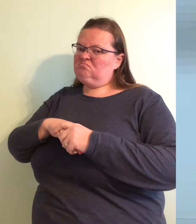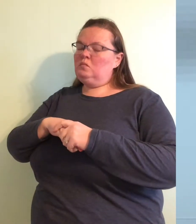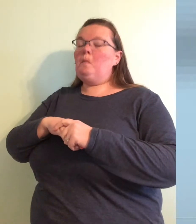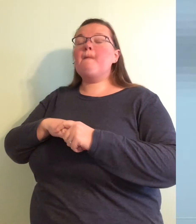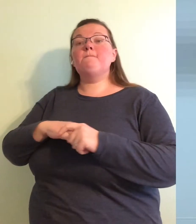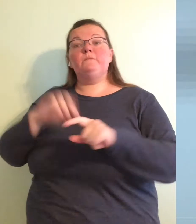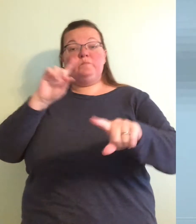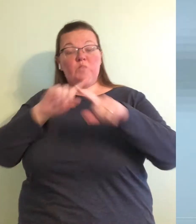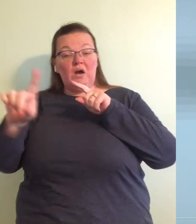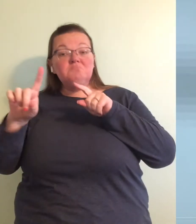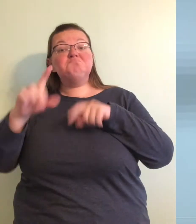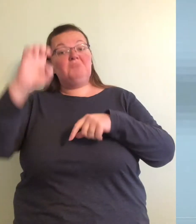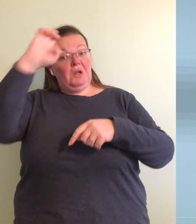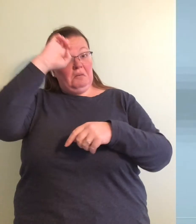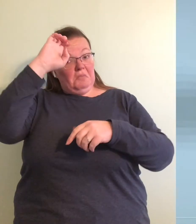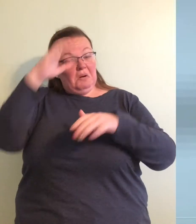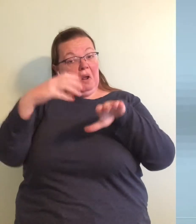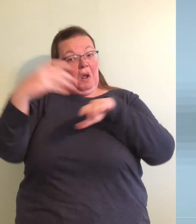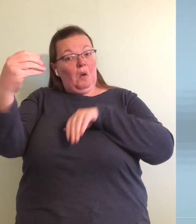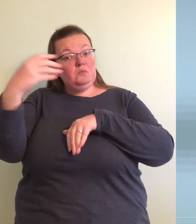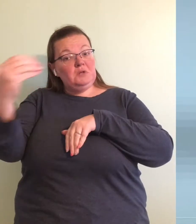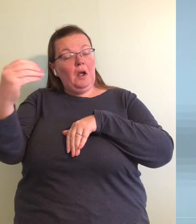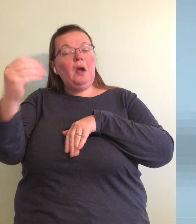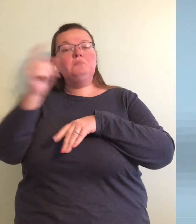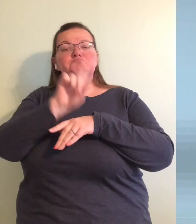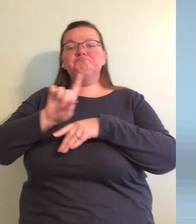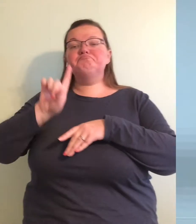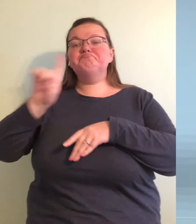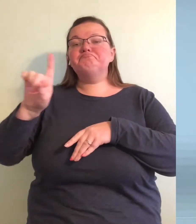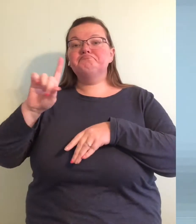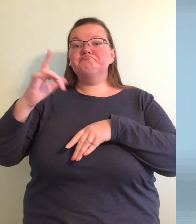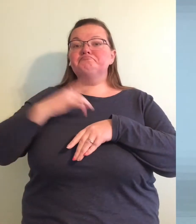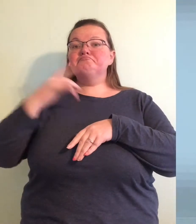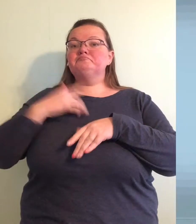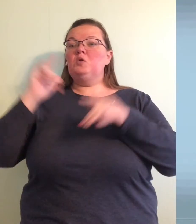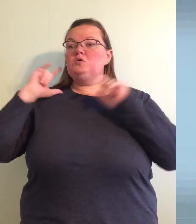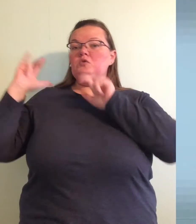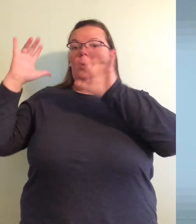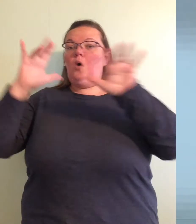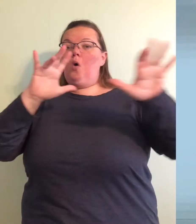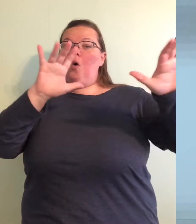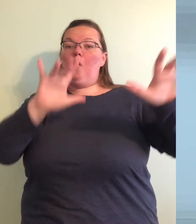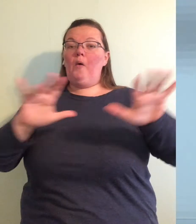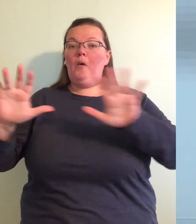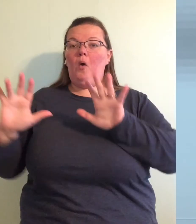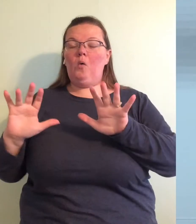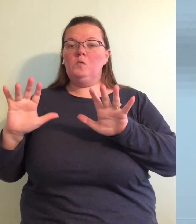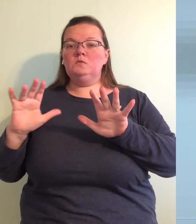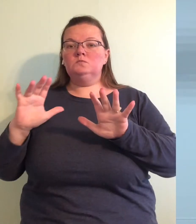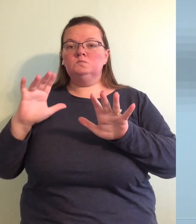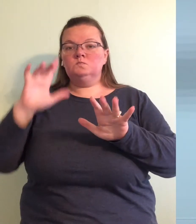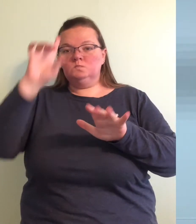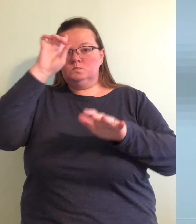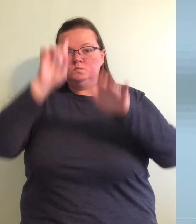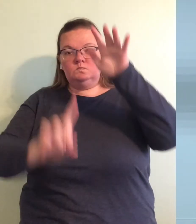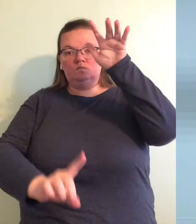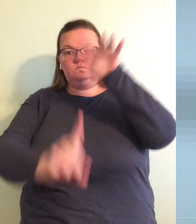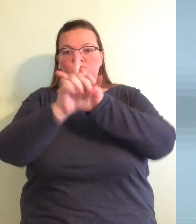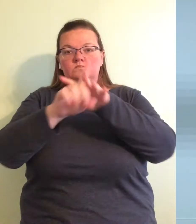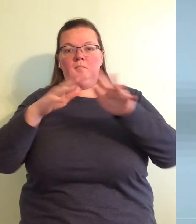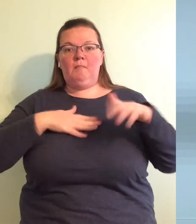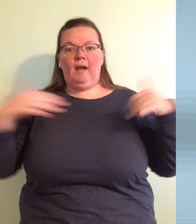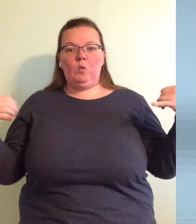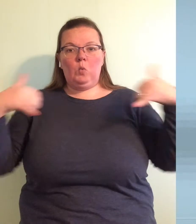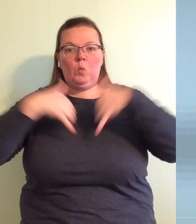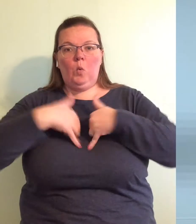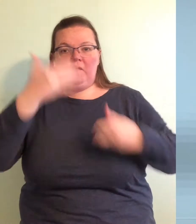he realized when he got outside and found the snow falling all around him was that he had left his coat behind in the beaver's house. And of course,